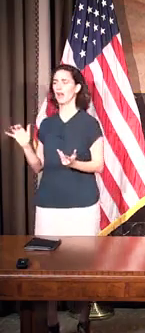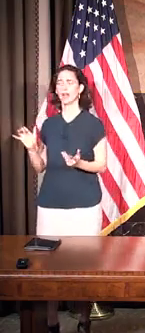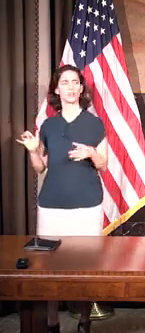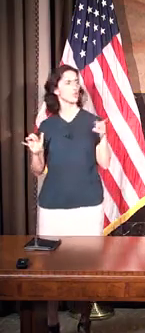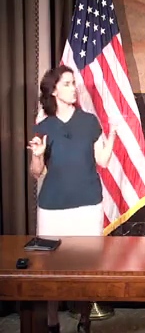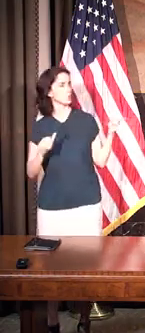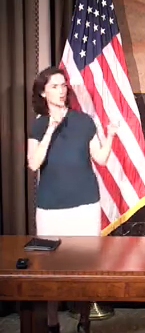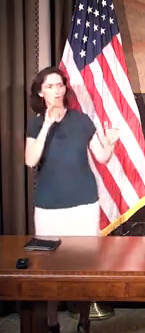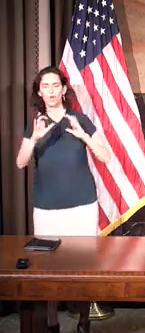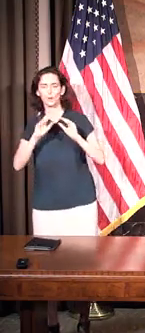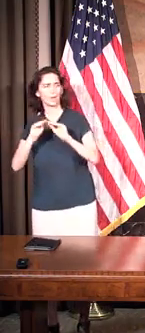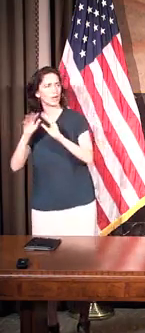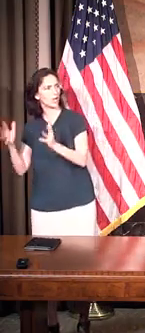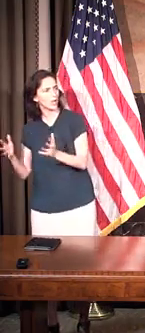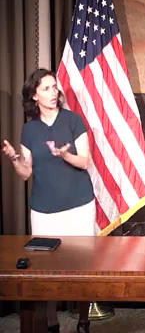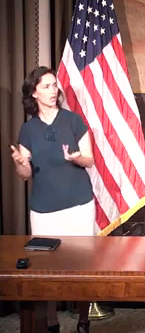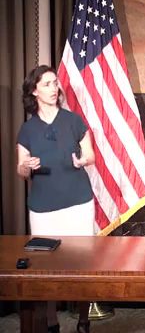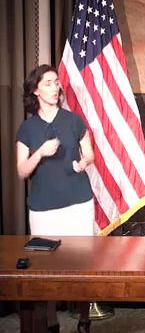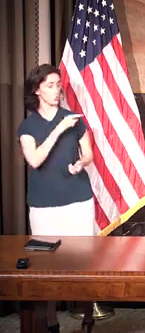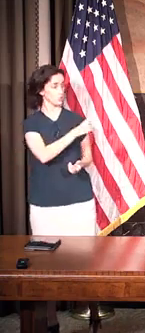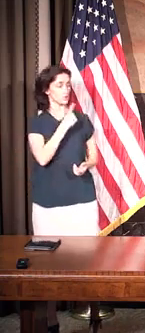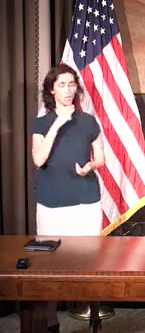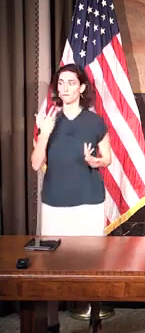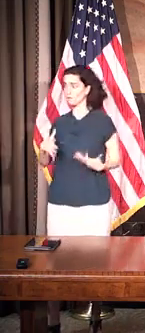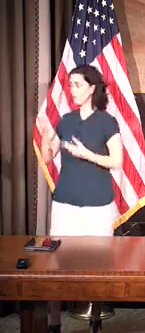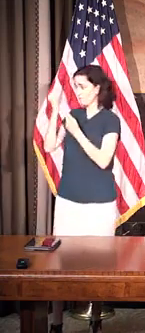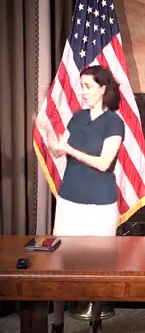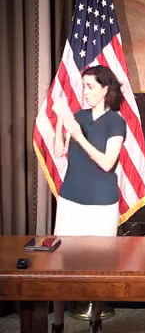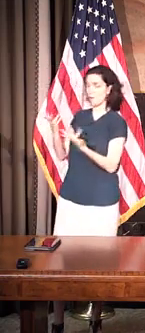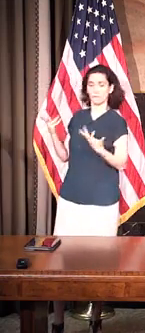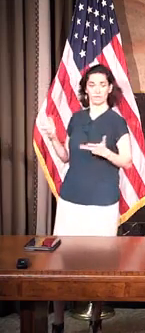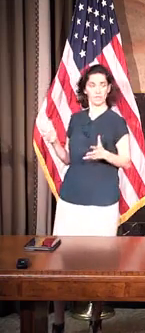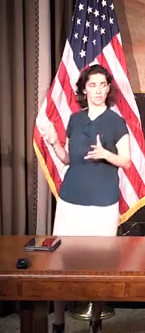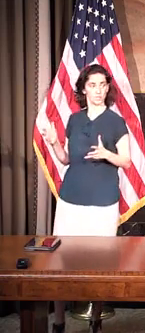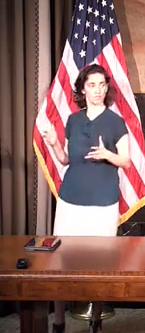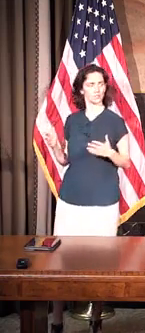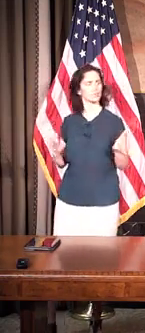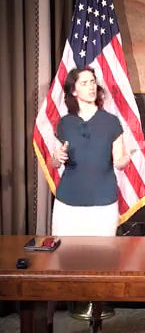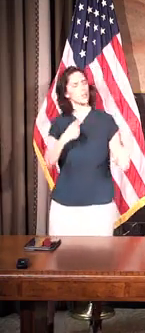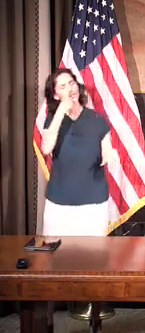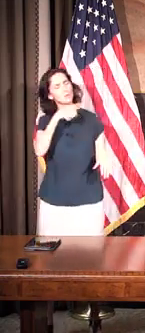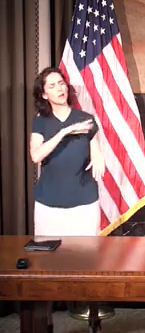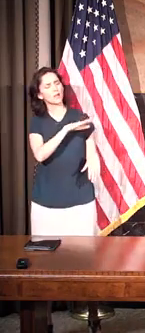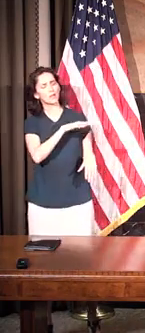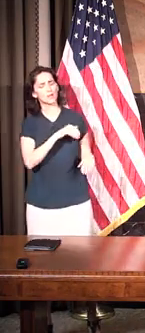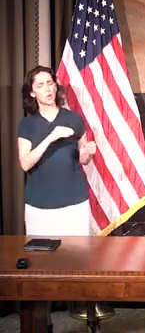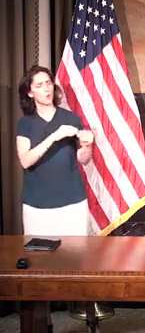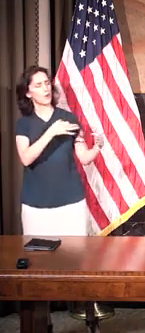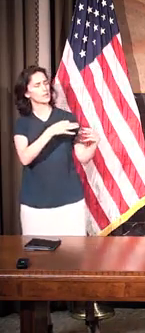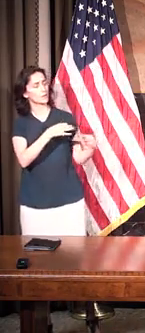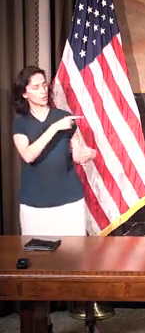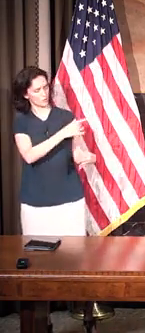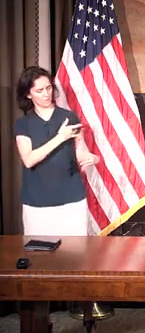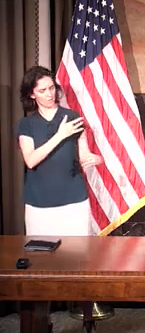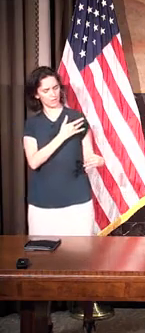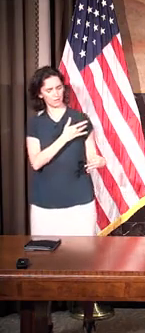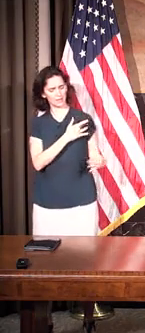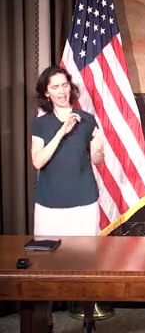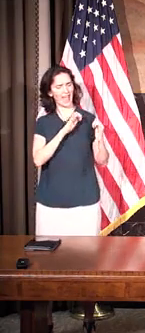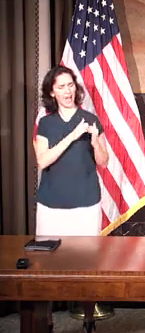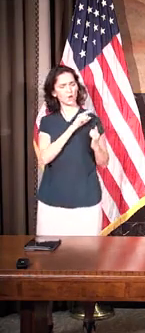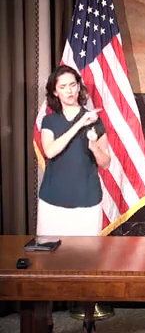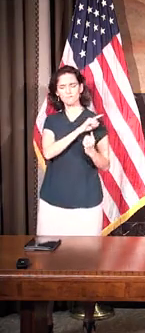been communicating to them. And you are saying that you've been fully informing them. Can you talk more about what you feel you've done to reach out to